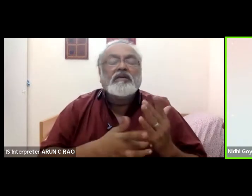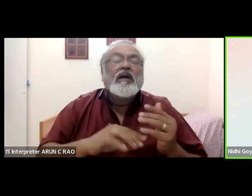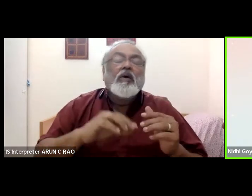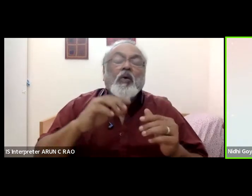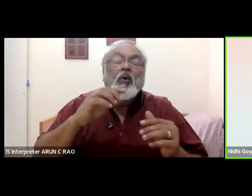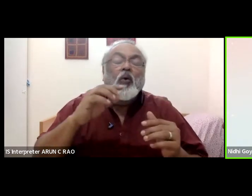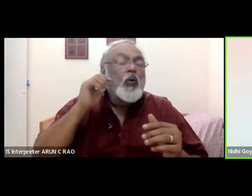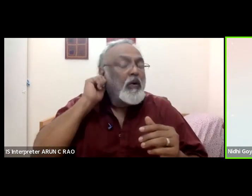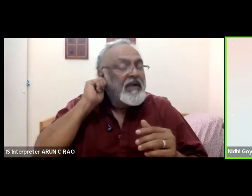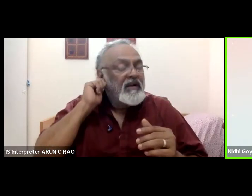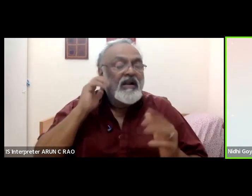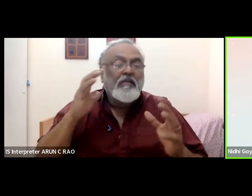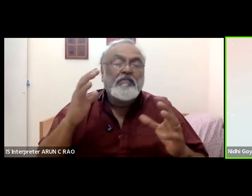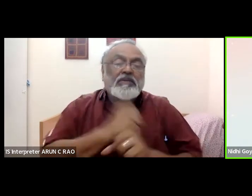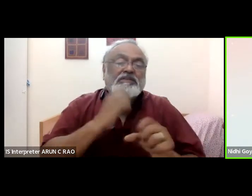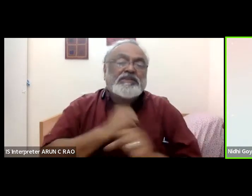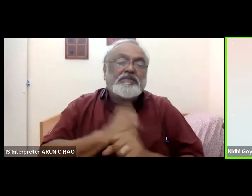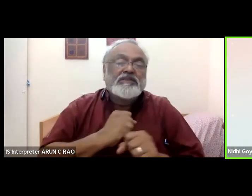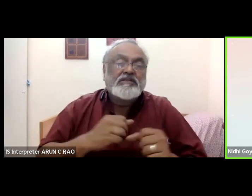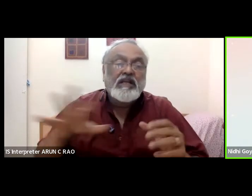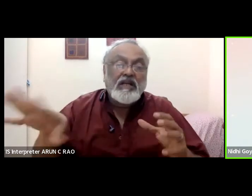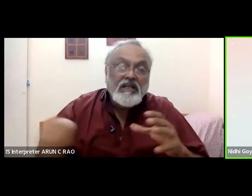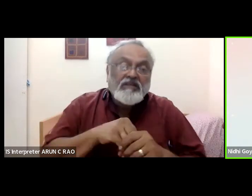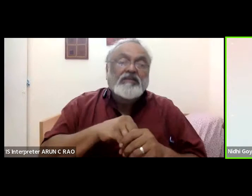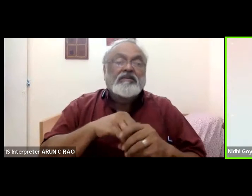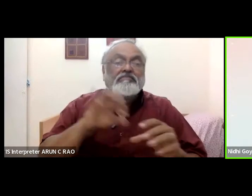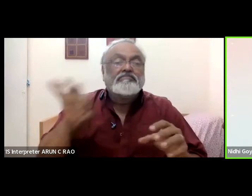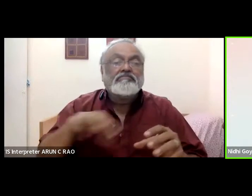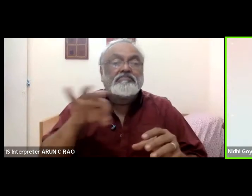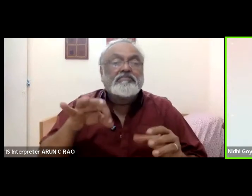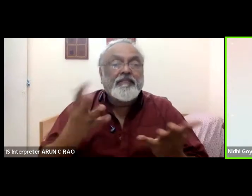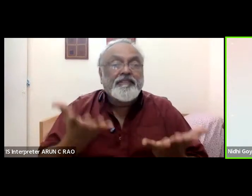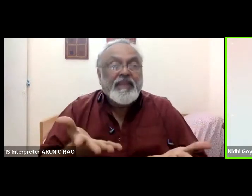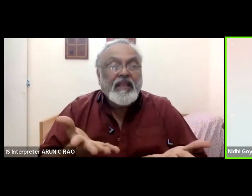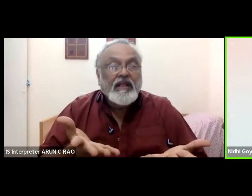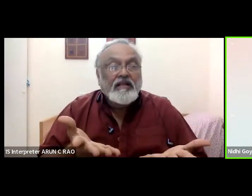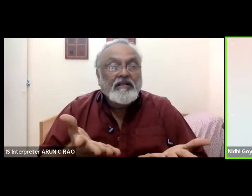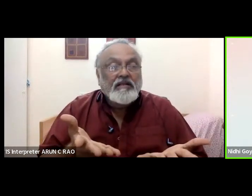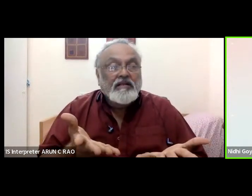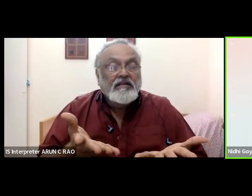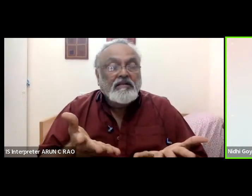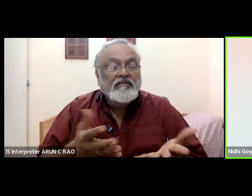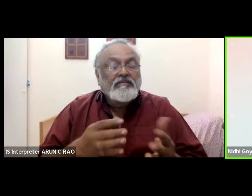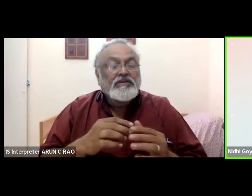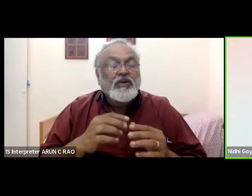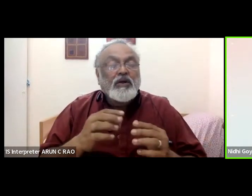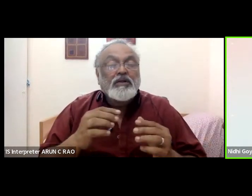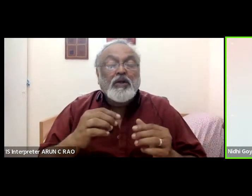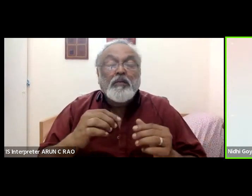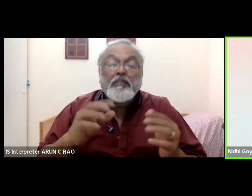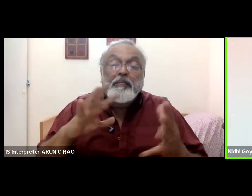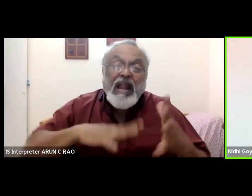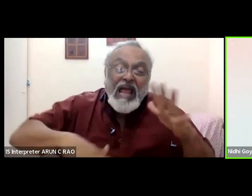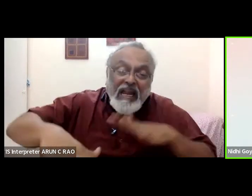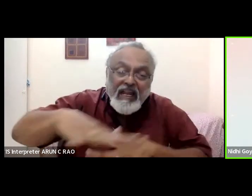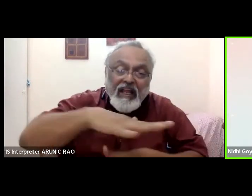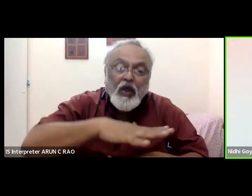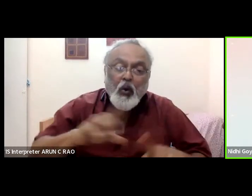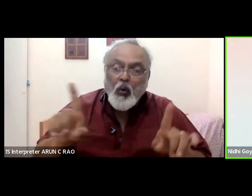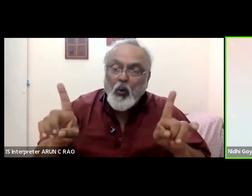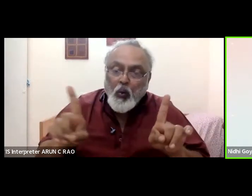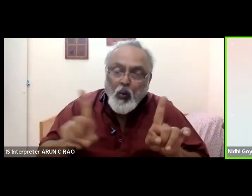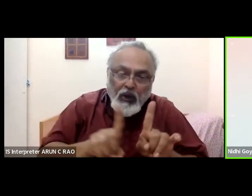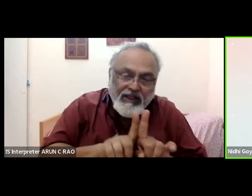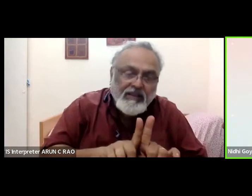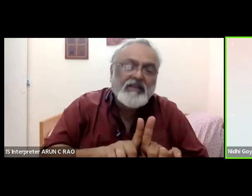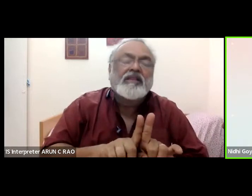disabilities. Thinking about and what would really help is designing and planning with persons with disabilities at the table as